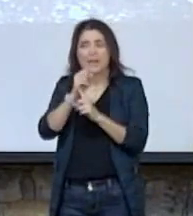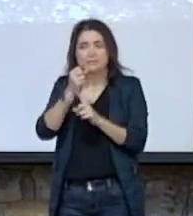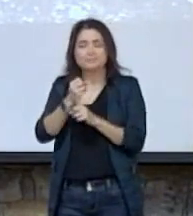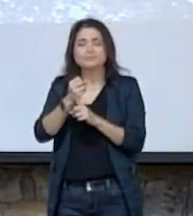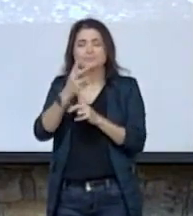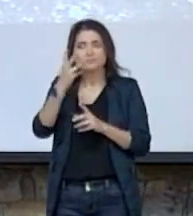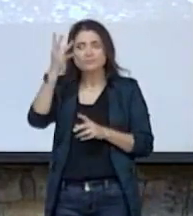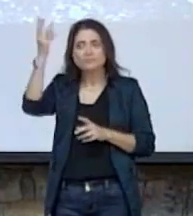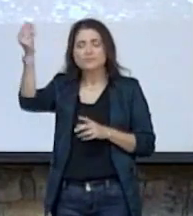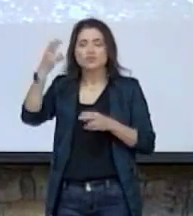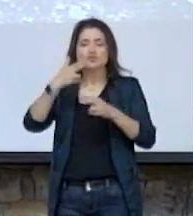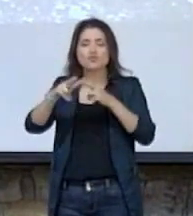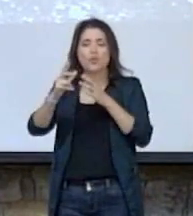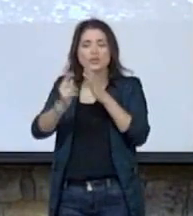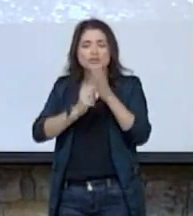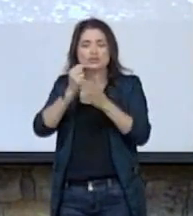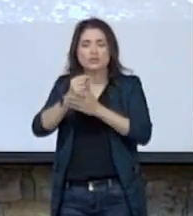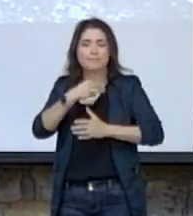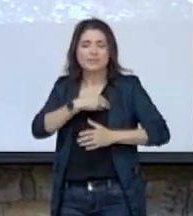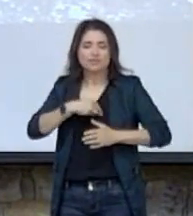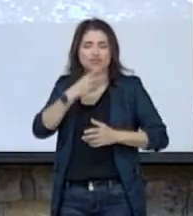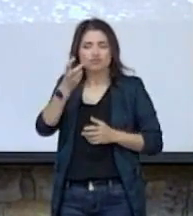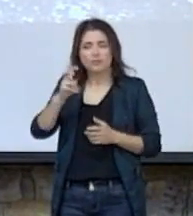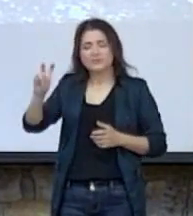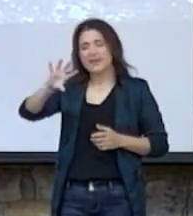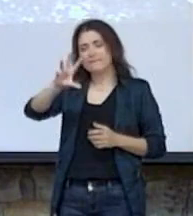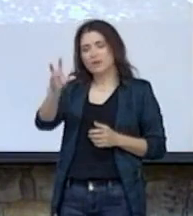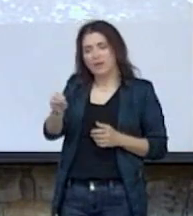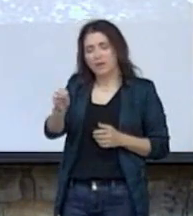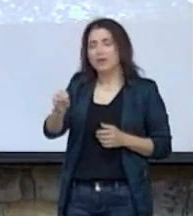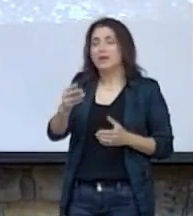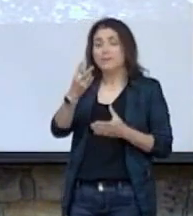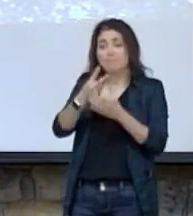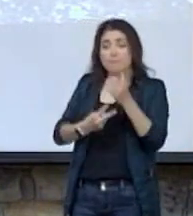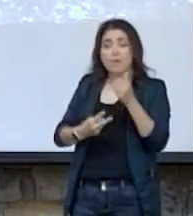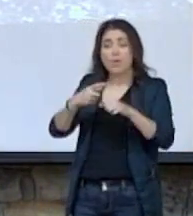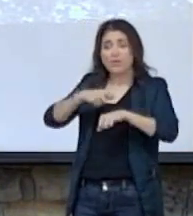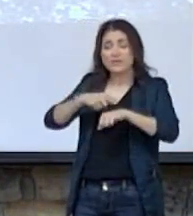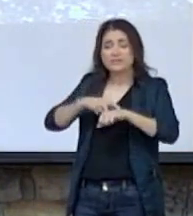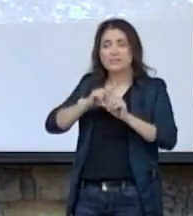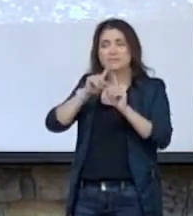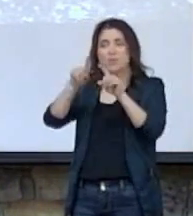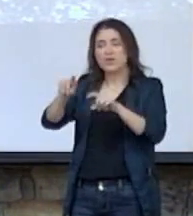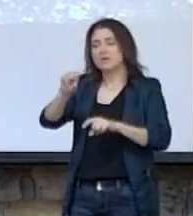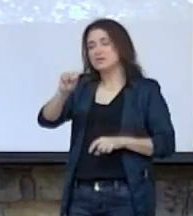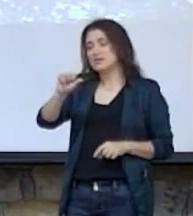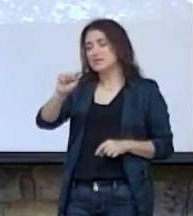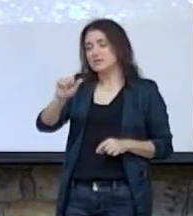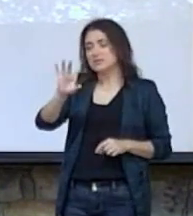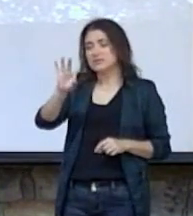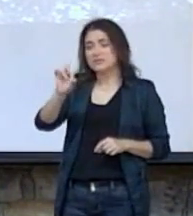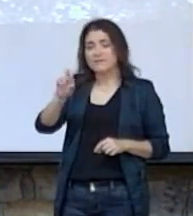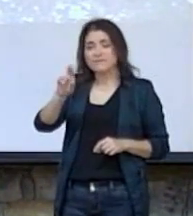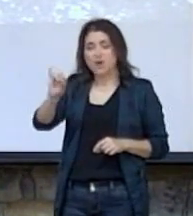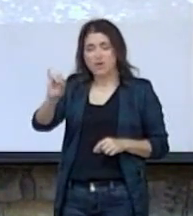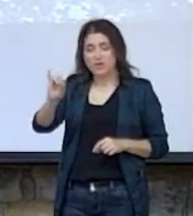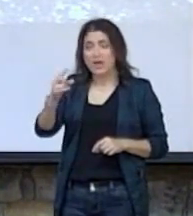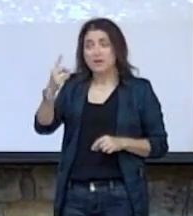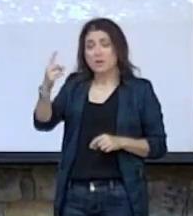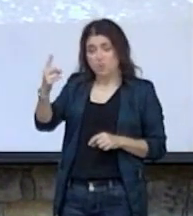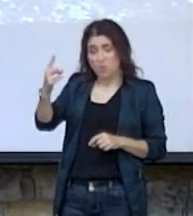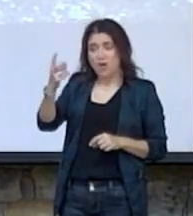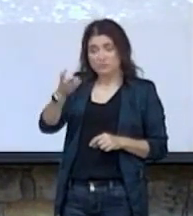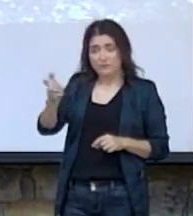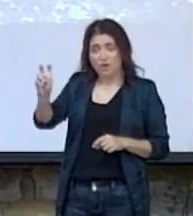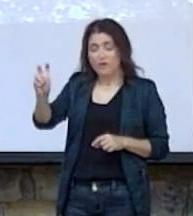mission trips to Africa. And on both of those times, I was blessed to go on a safari. And on one of those safaris, we